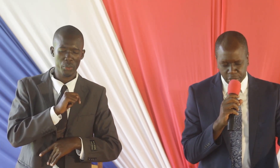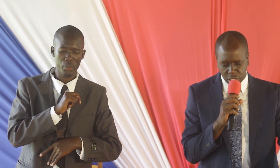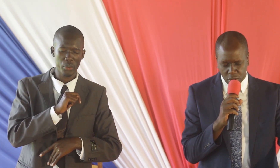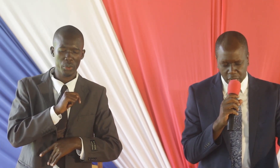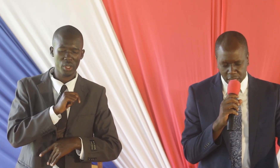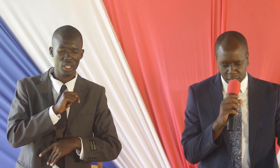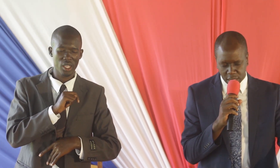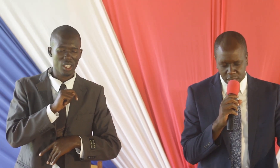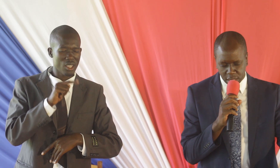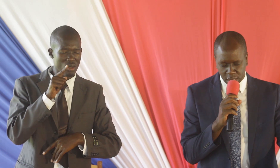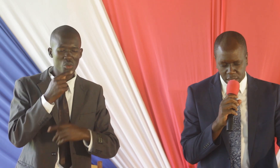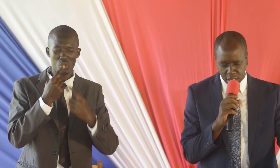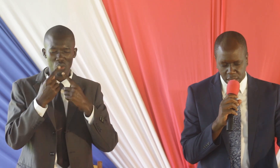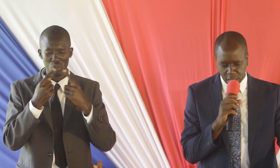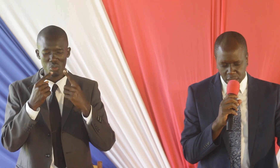that speaks to our hearts.